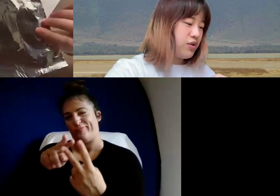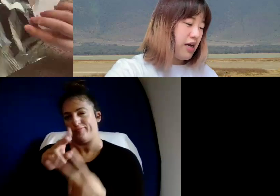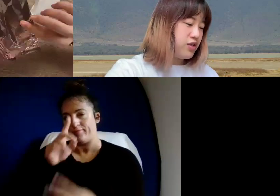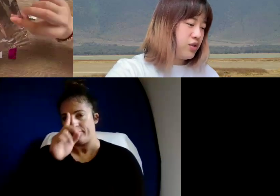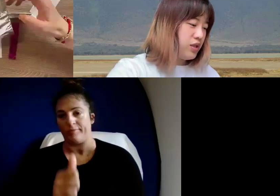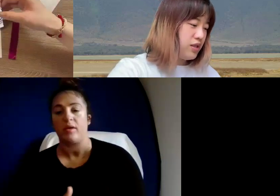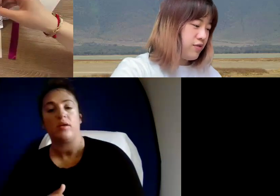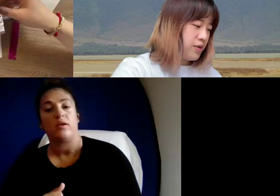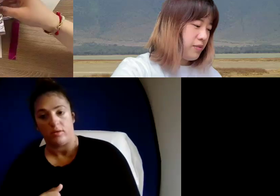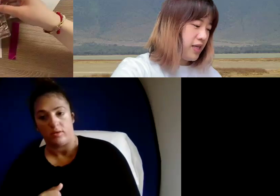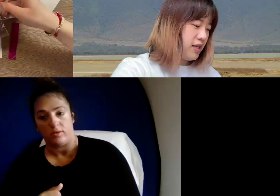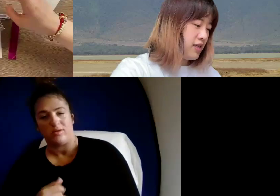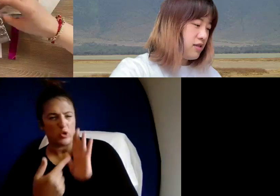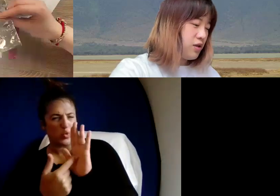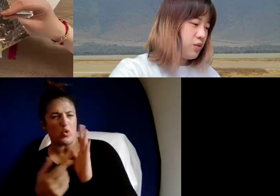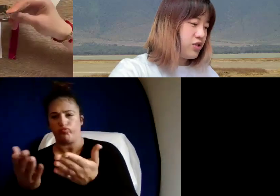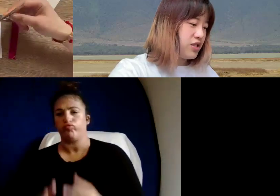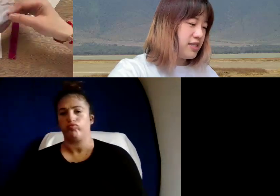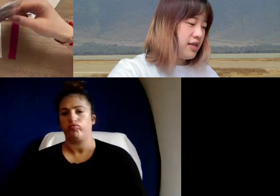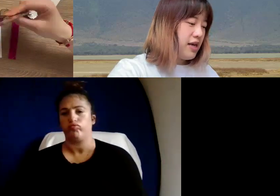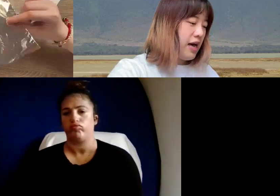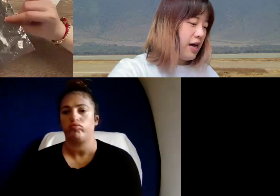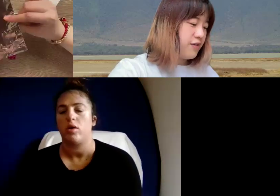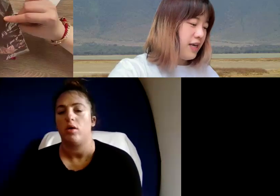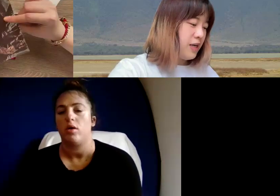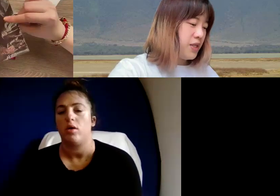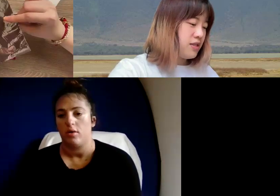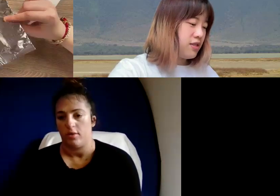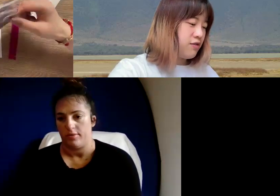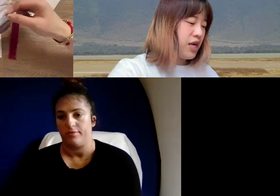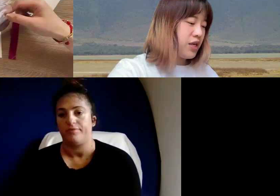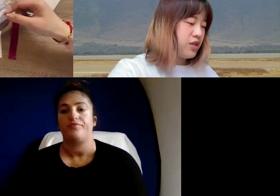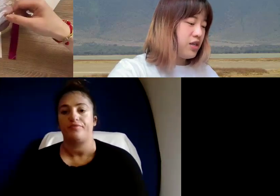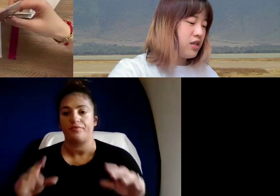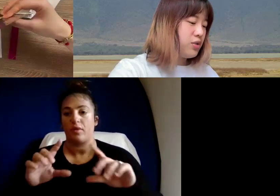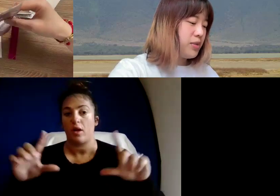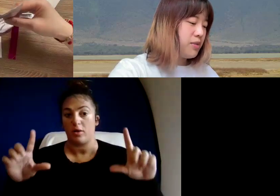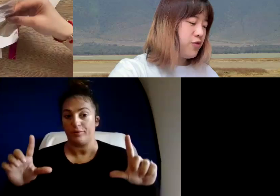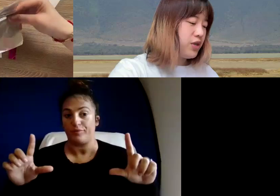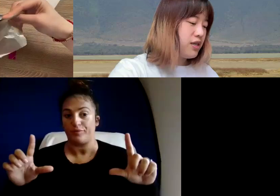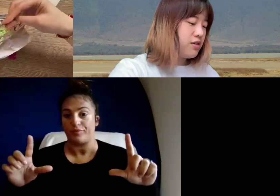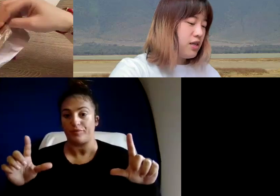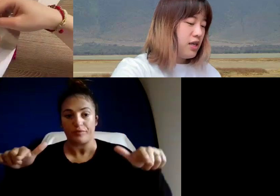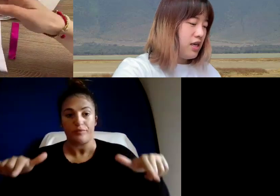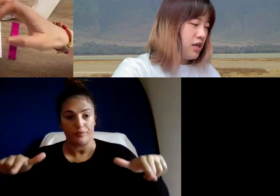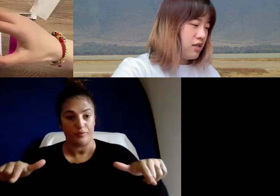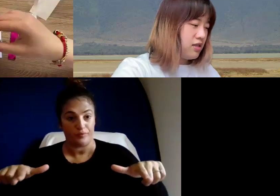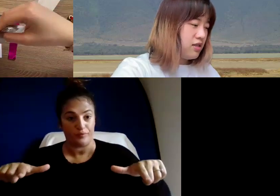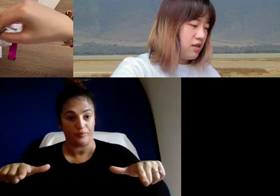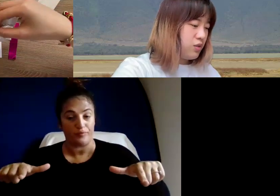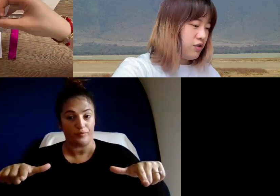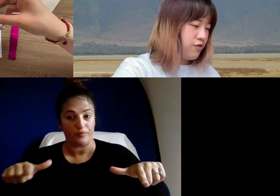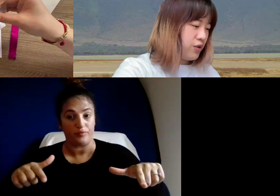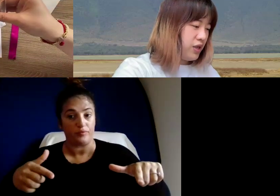show you how to do this from the beginning, so we'll just have a piece of regular aluminum foil